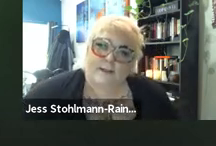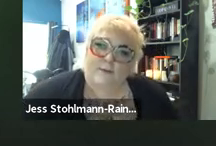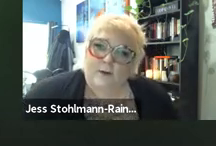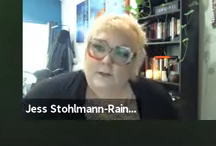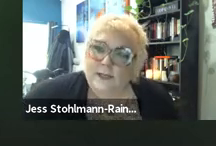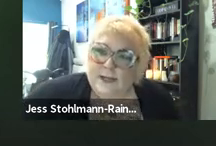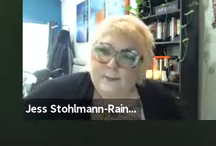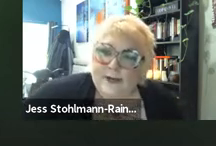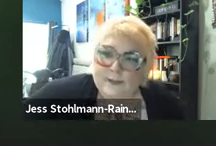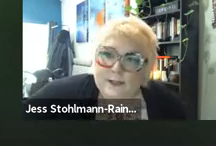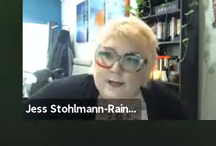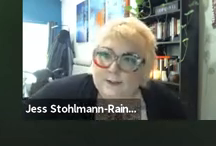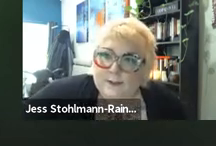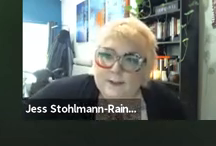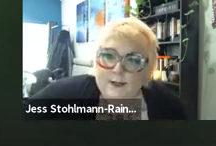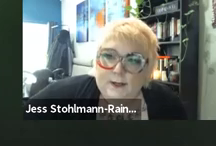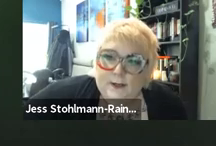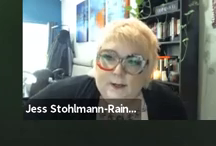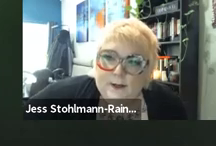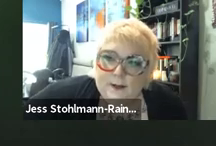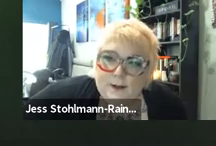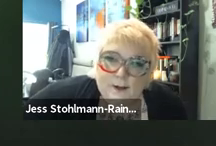thanks for holding that space with us